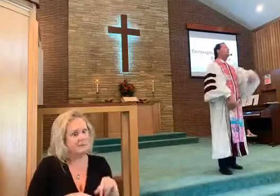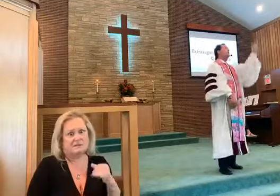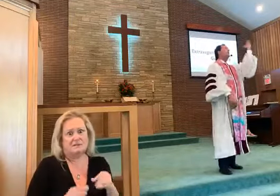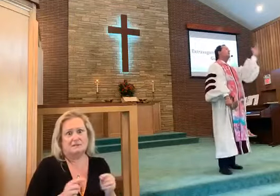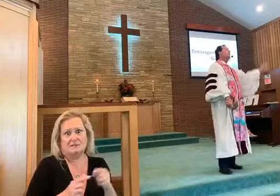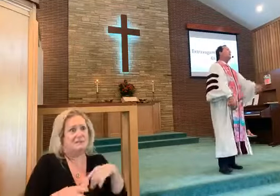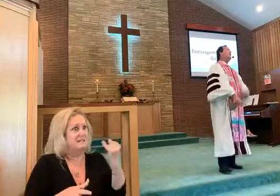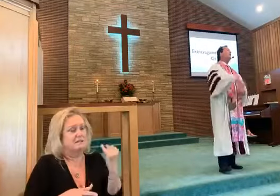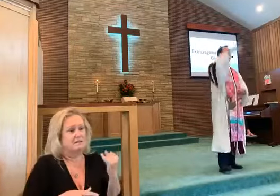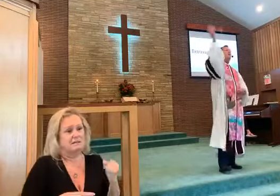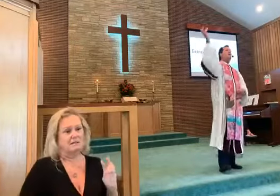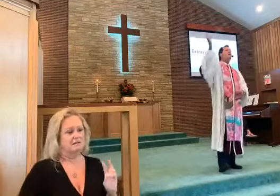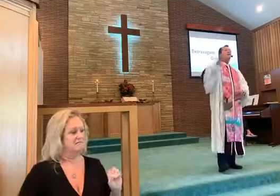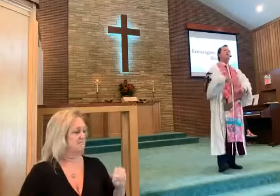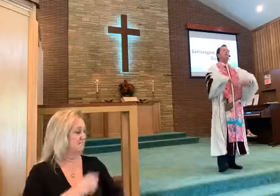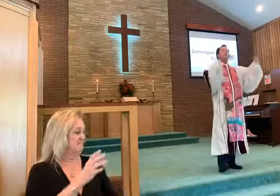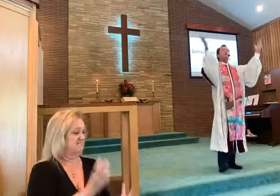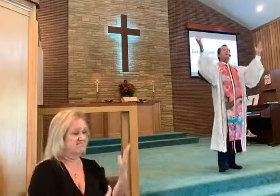it. We.